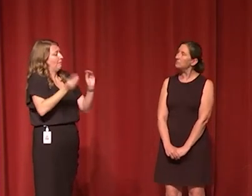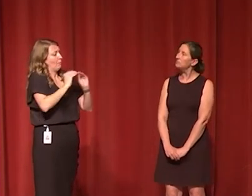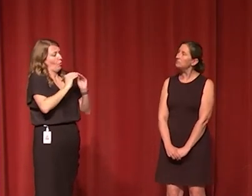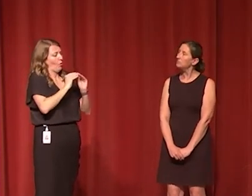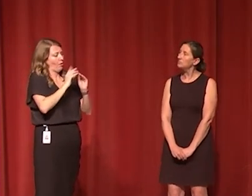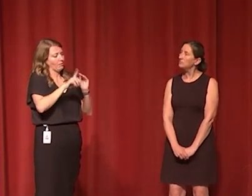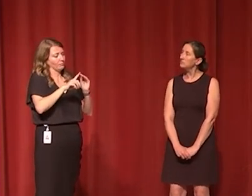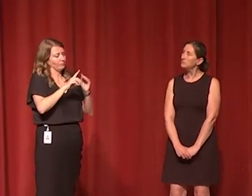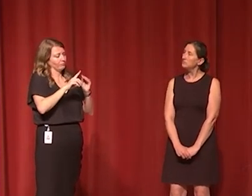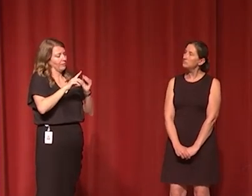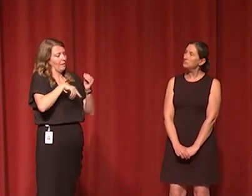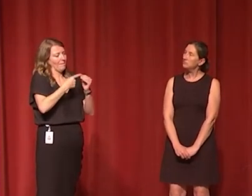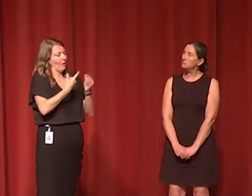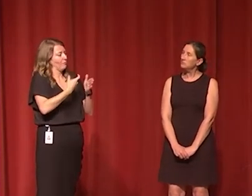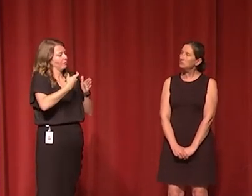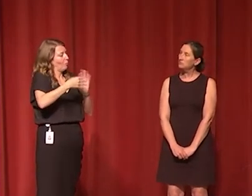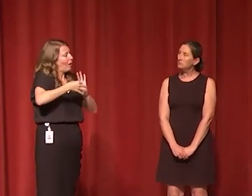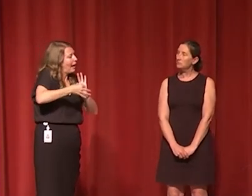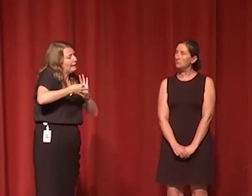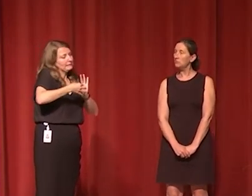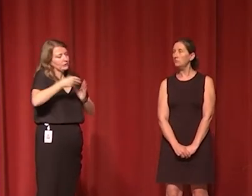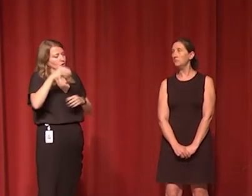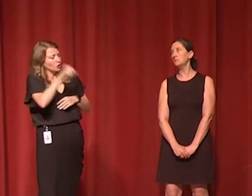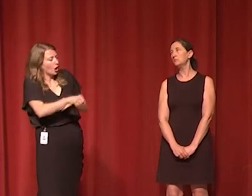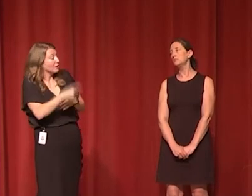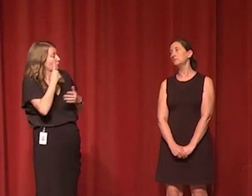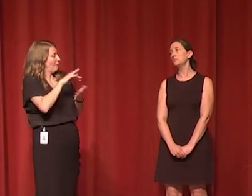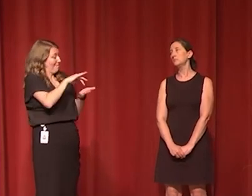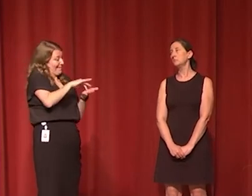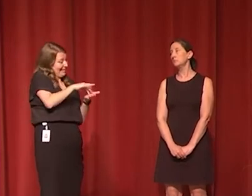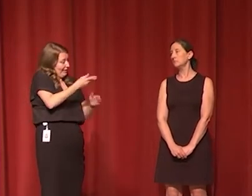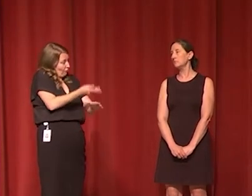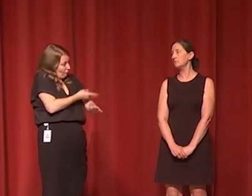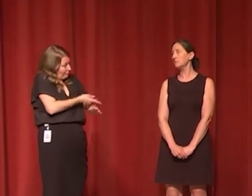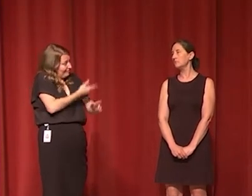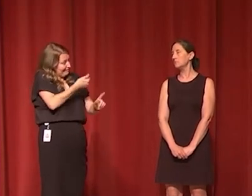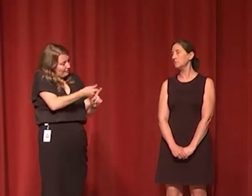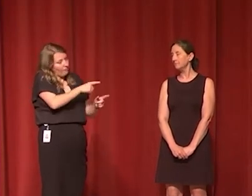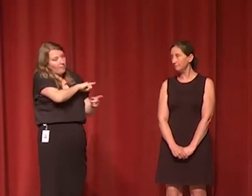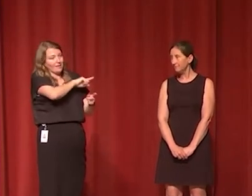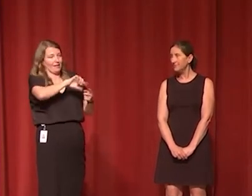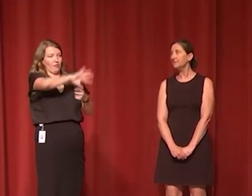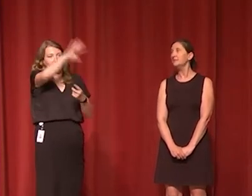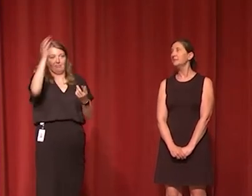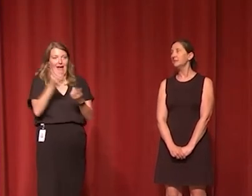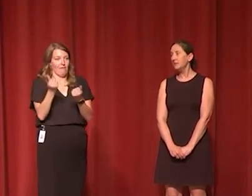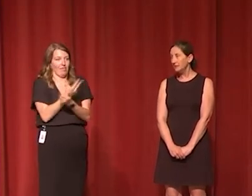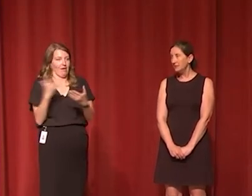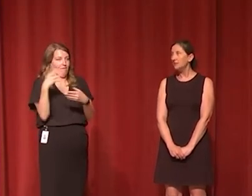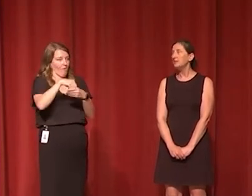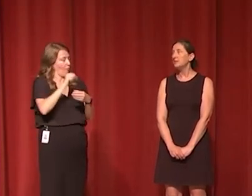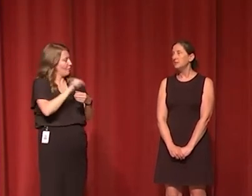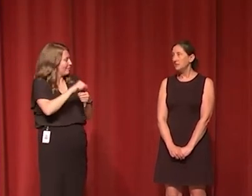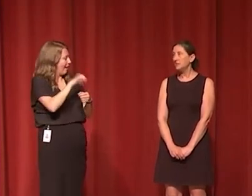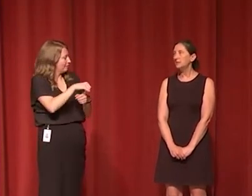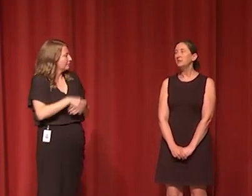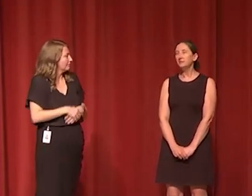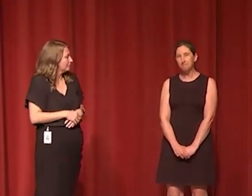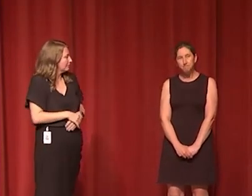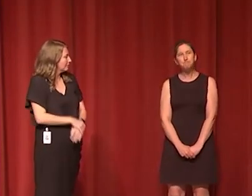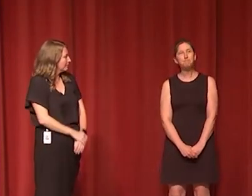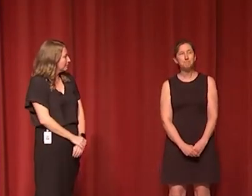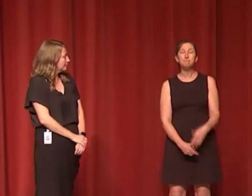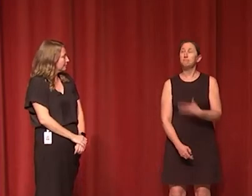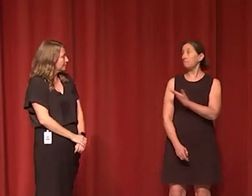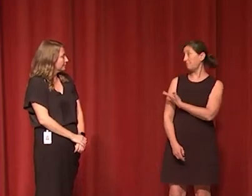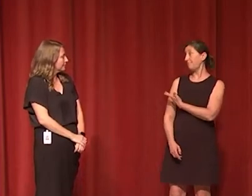in terms of the cost associated with the medication and the whole kit and caboodle of treatment? Yeah. So, and Dr. Carlson started out with, you know,